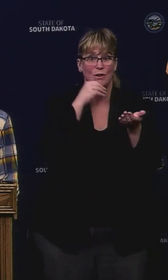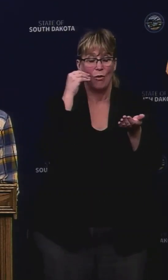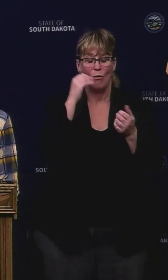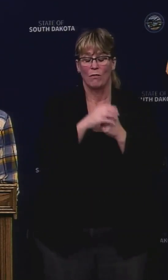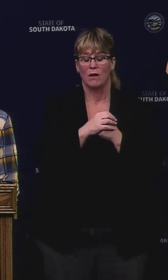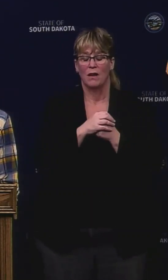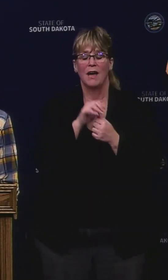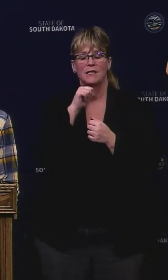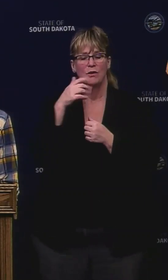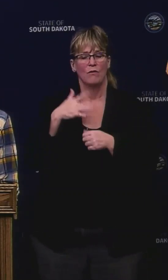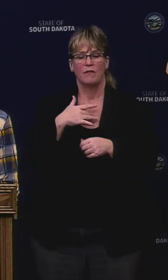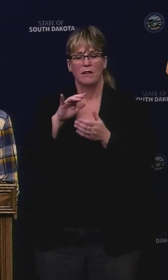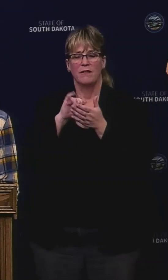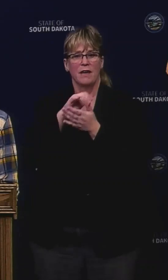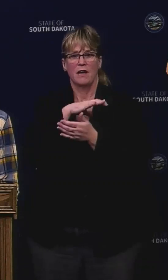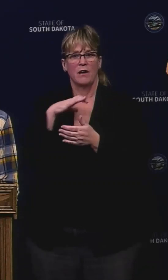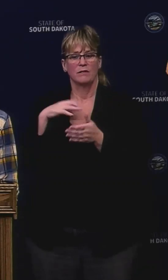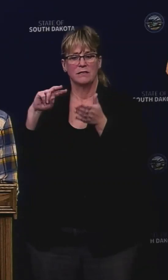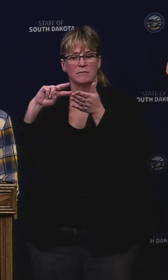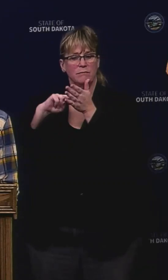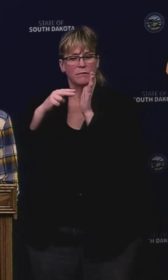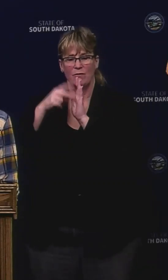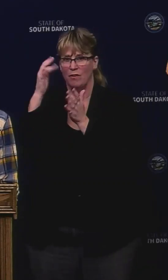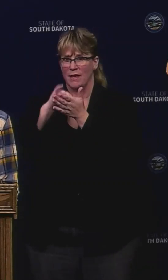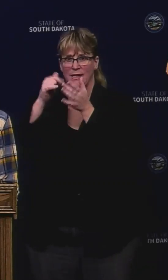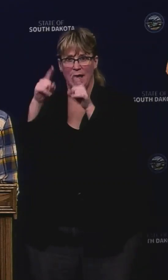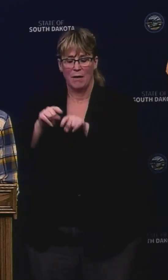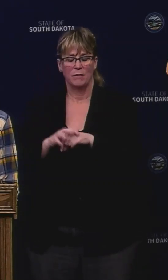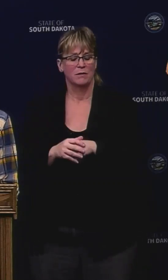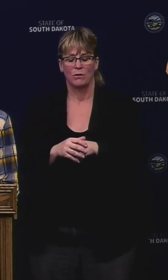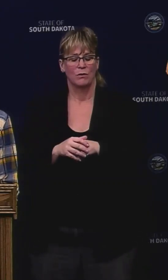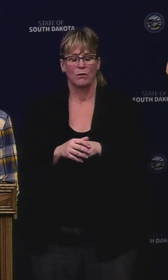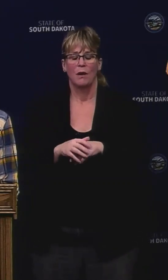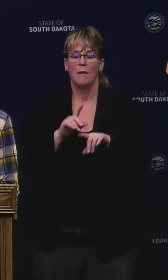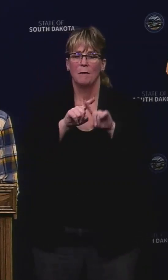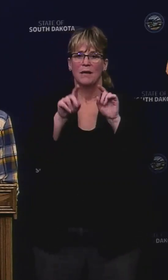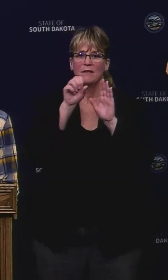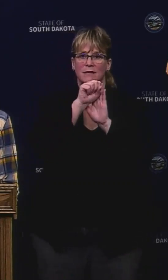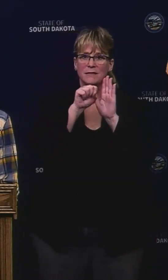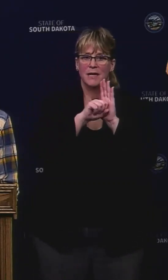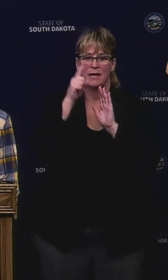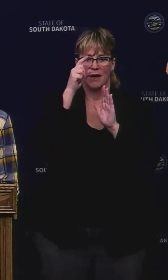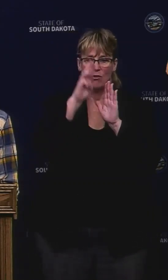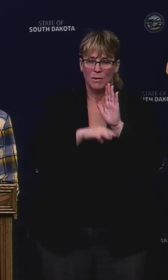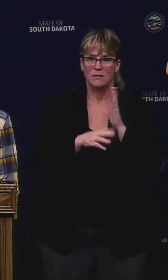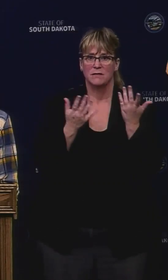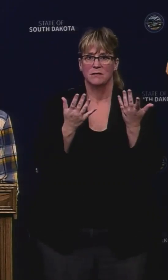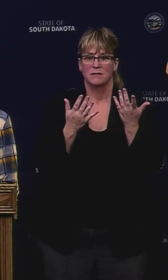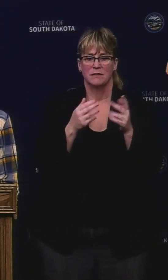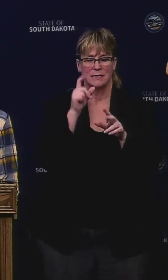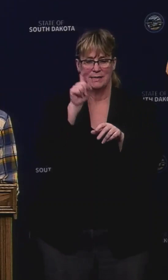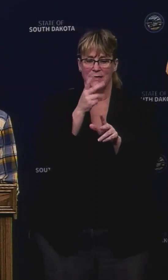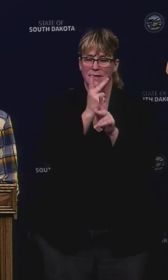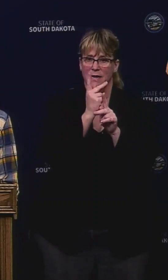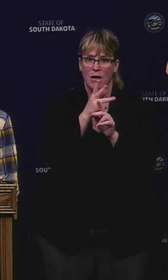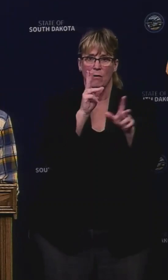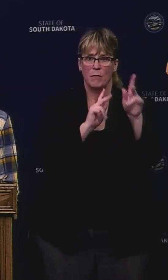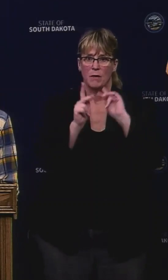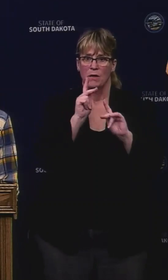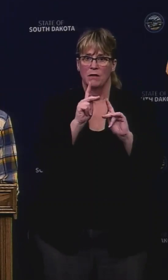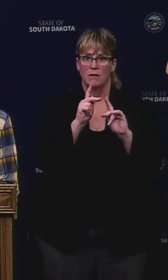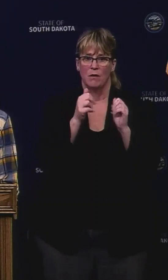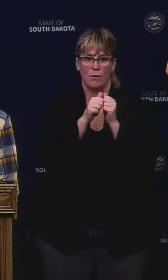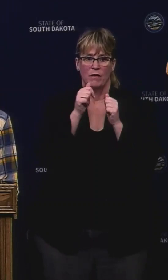Congress intended. I know that they know that state governments are on the front lines of taking care of people during